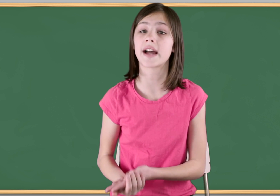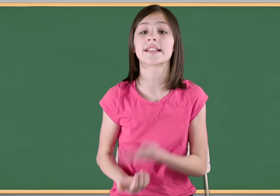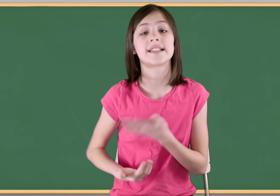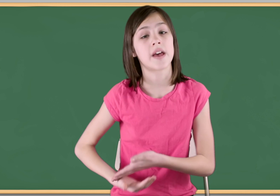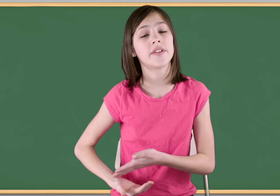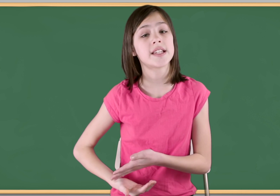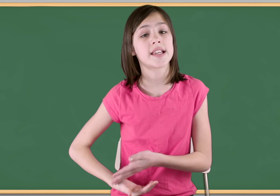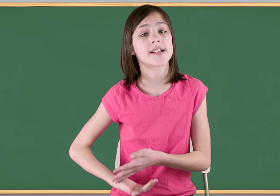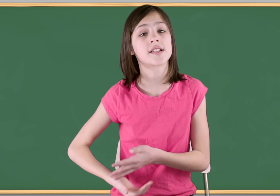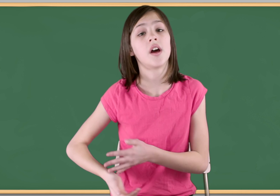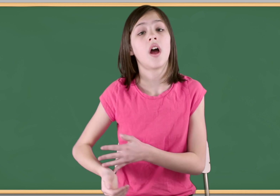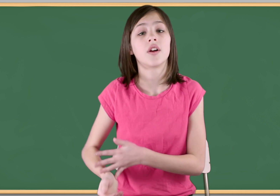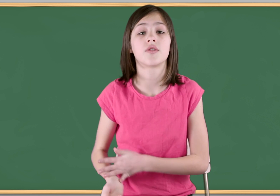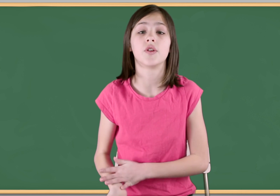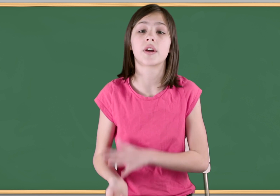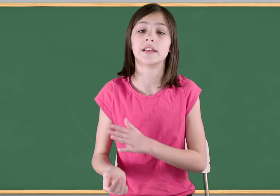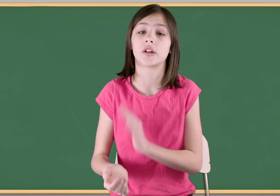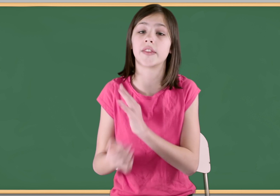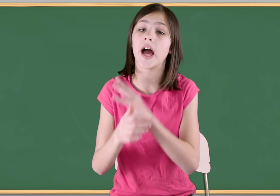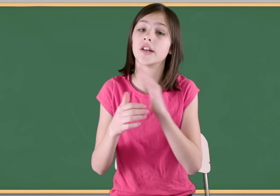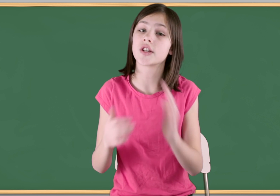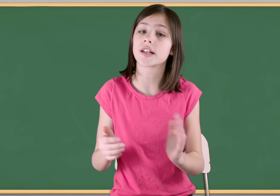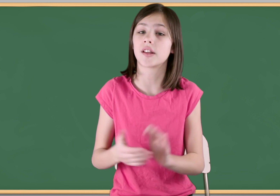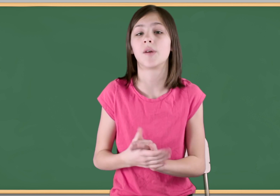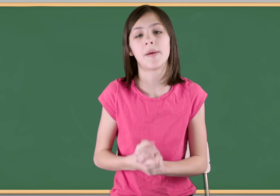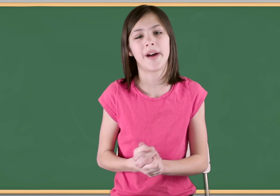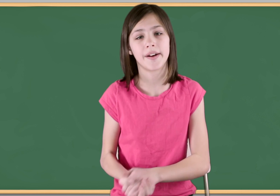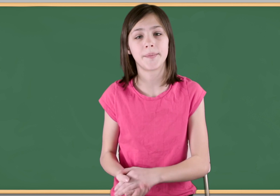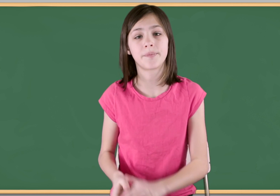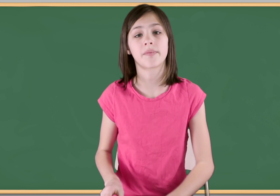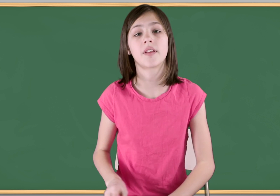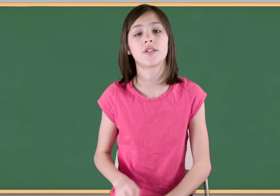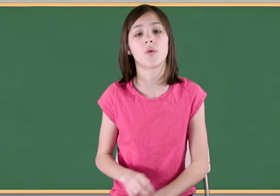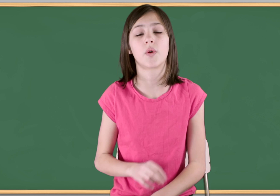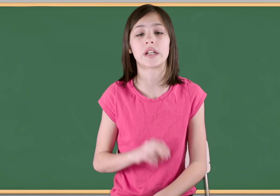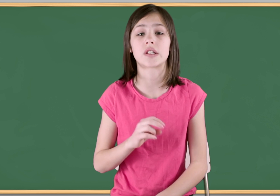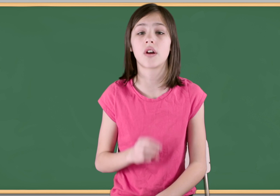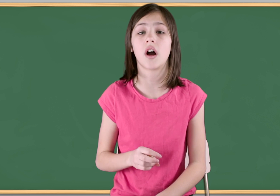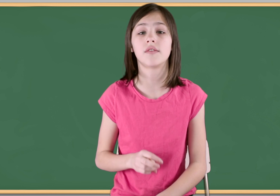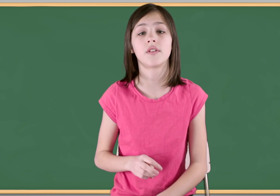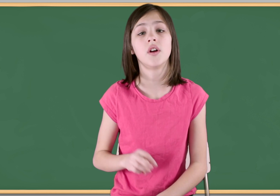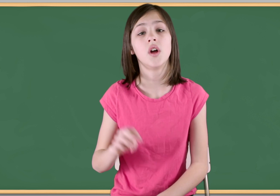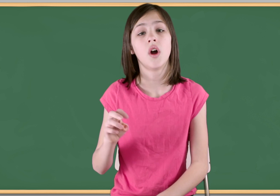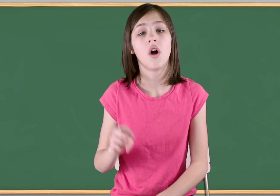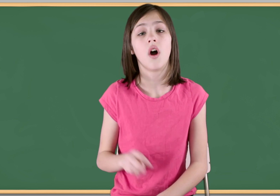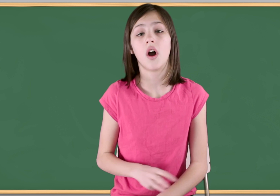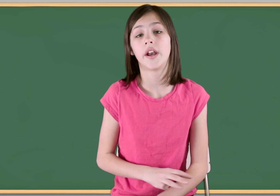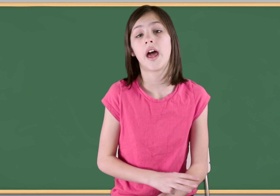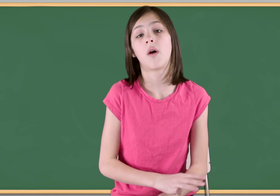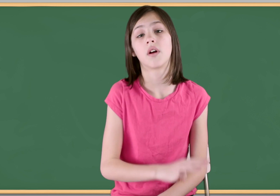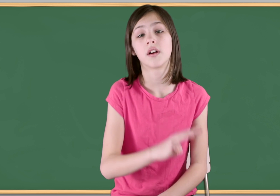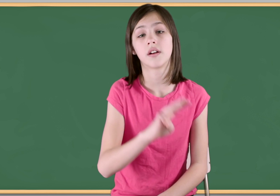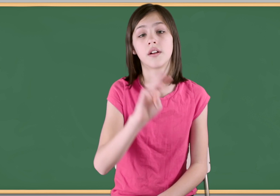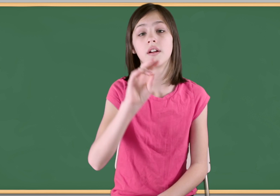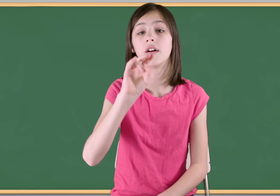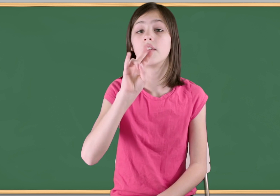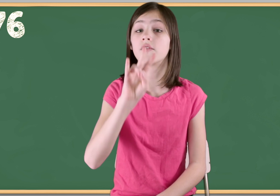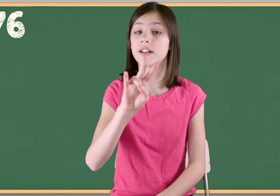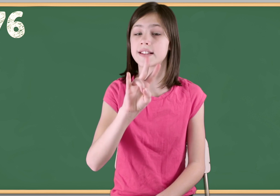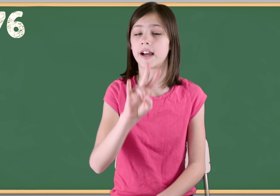to 76 so you can learn that just a little bit better. So we're going to start off on our front side,